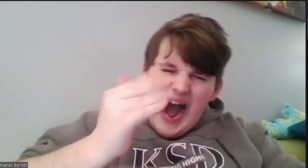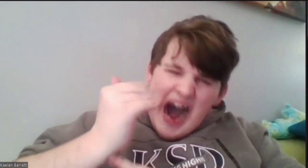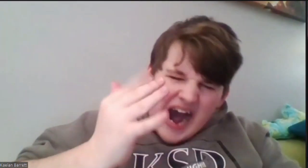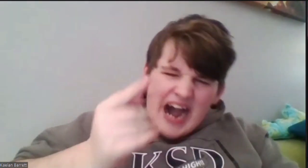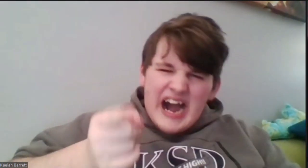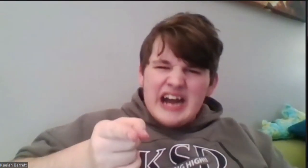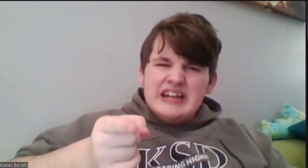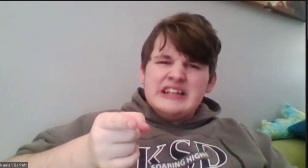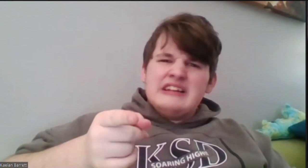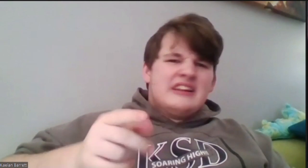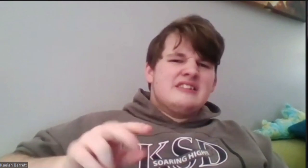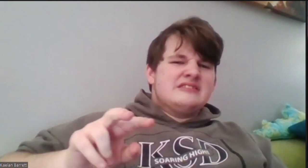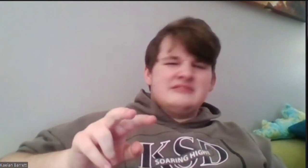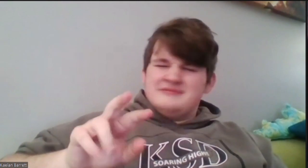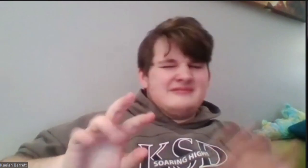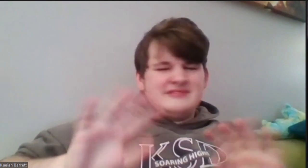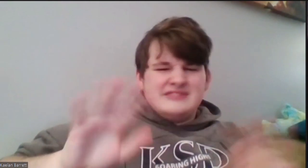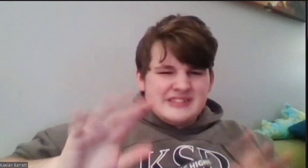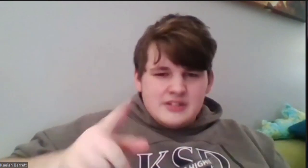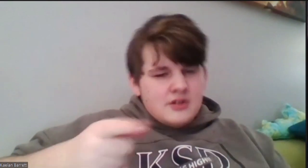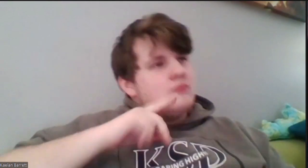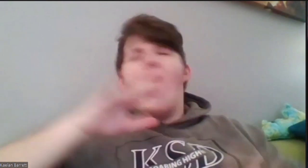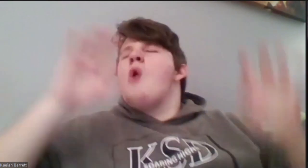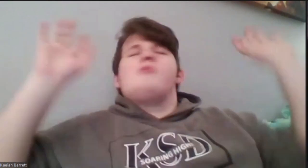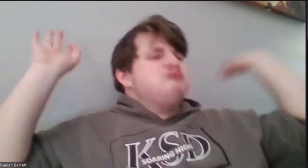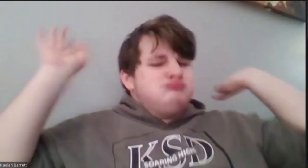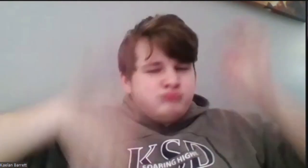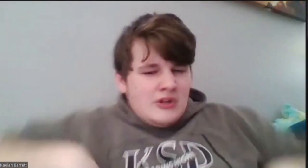Says, oh, you're so small. No, no, no, no, no, this can't be.